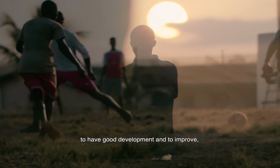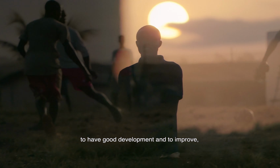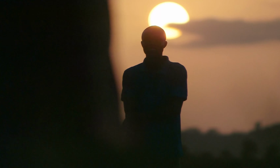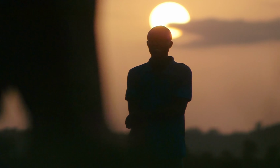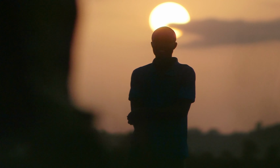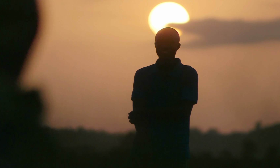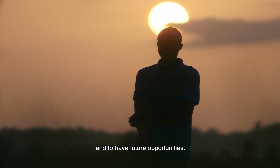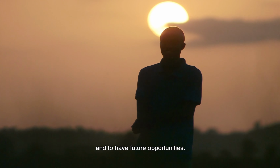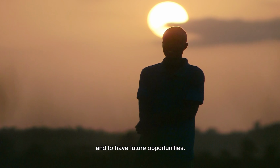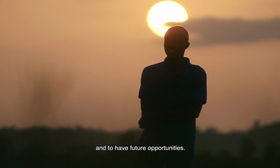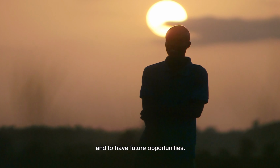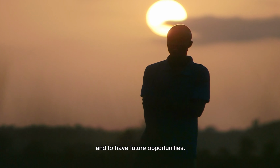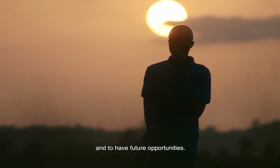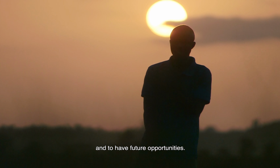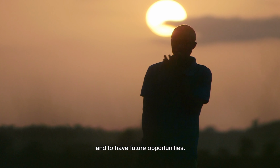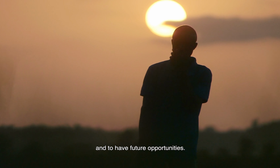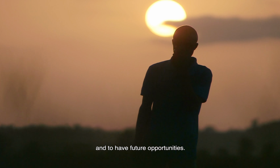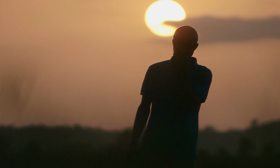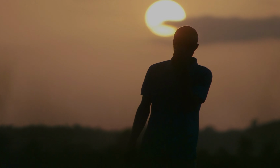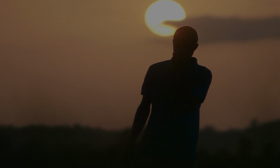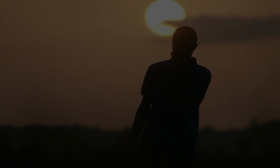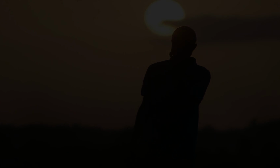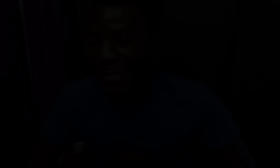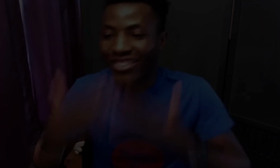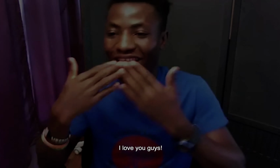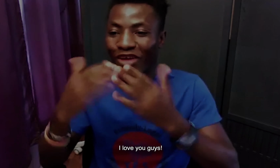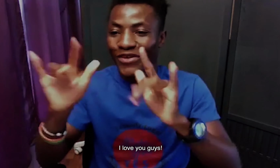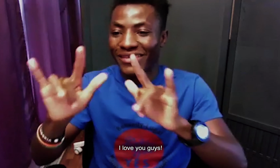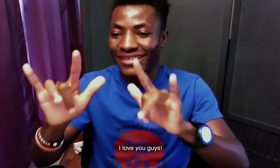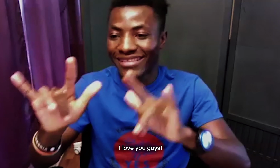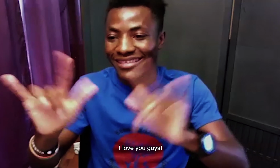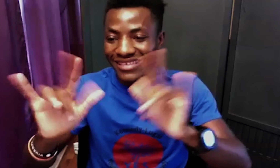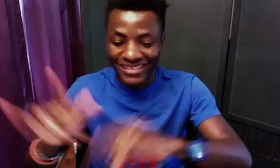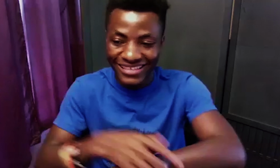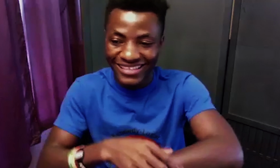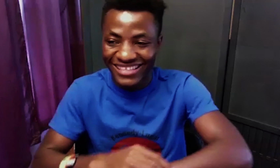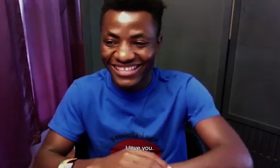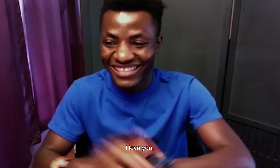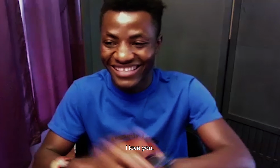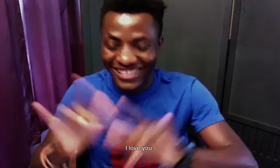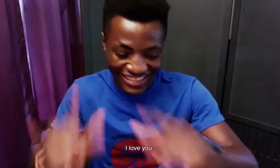and to have future opportunities. I love you guys. I love you.